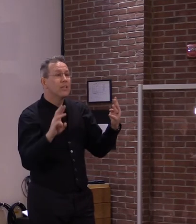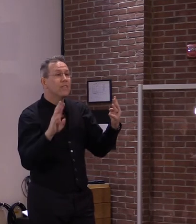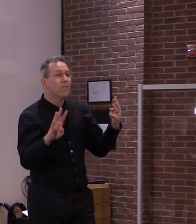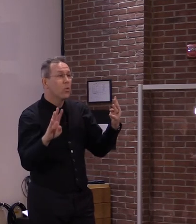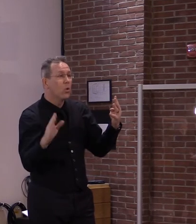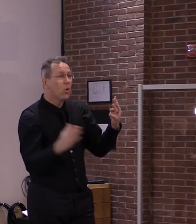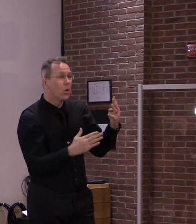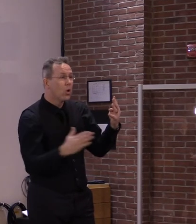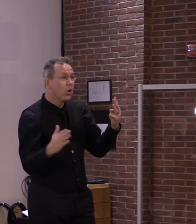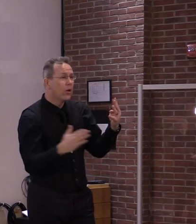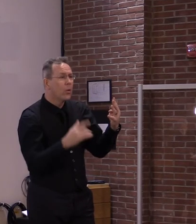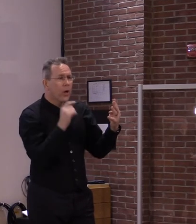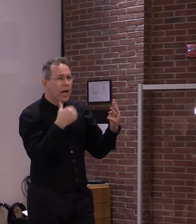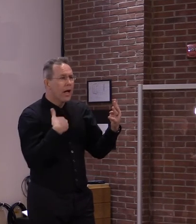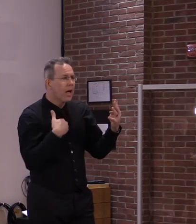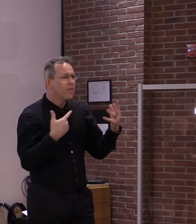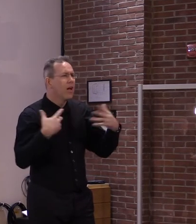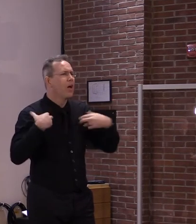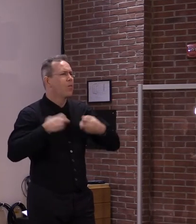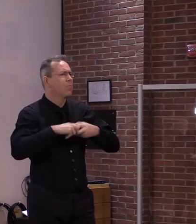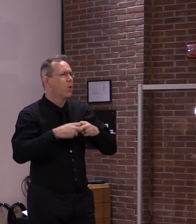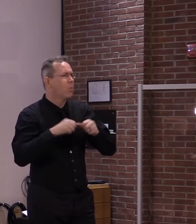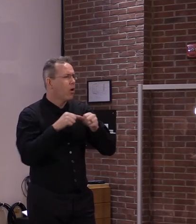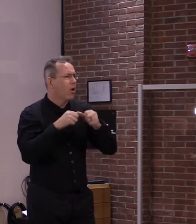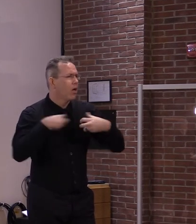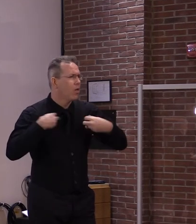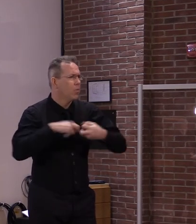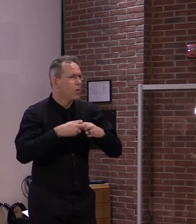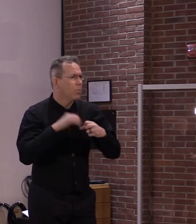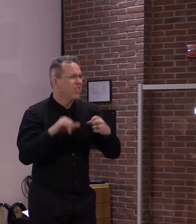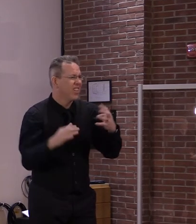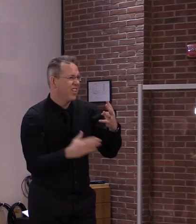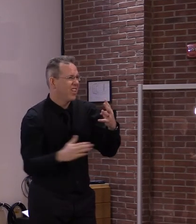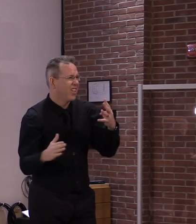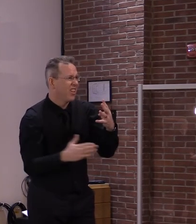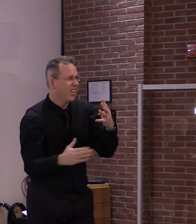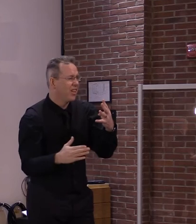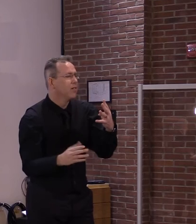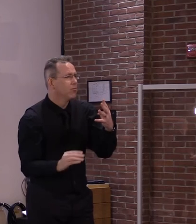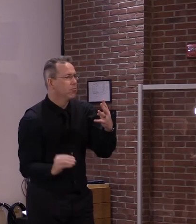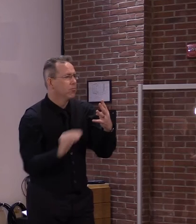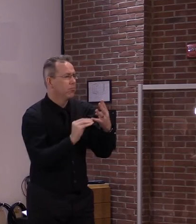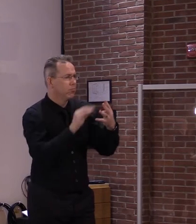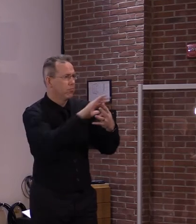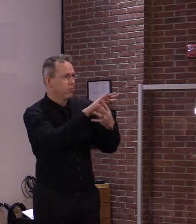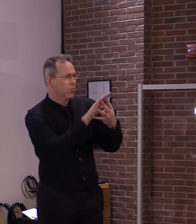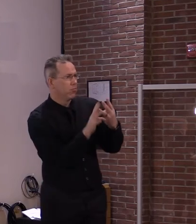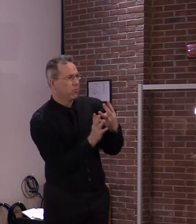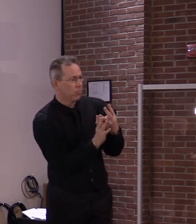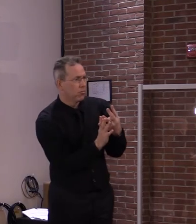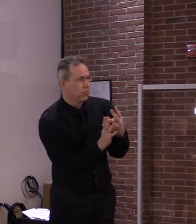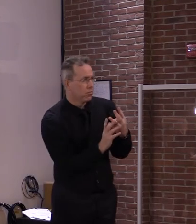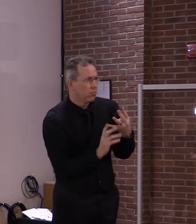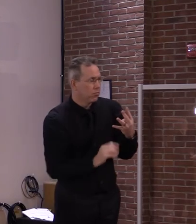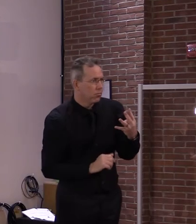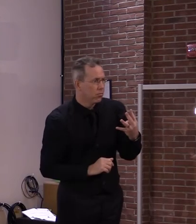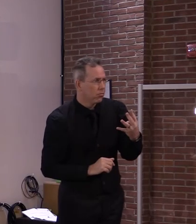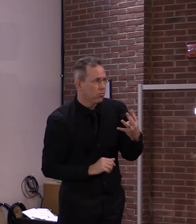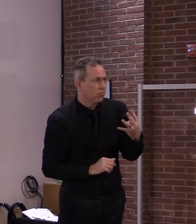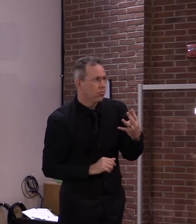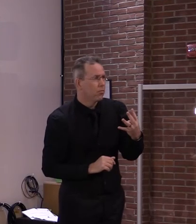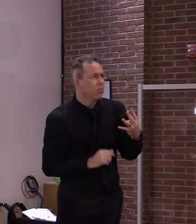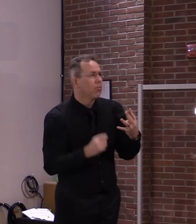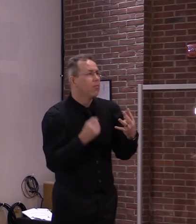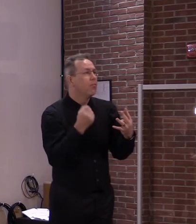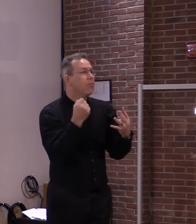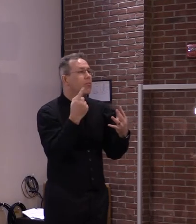with underlying health conditions uh as we move forward that's sort of the banned approach we're taking